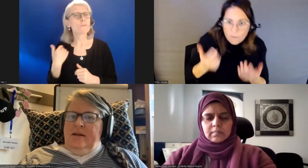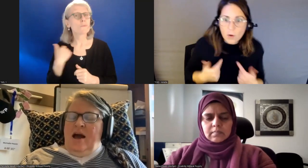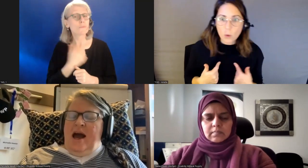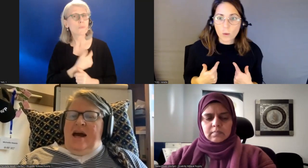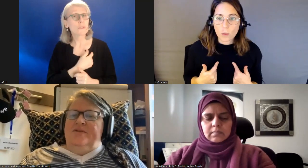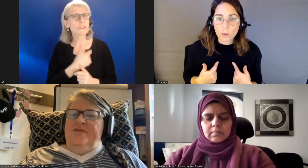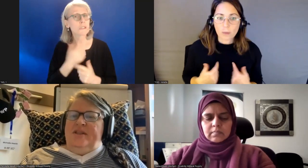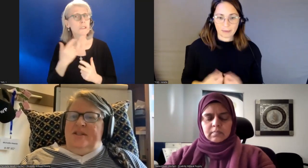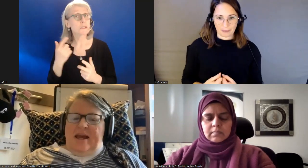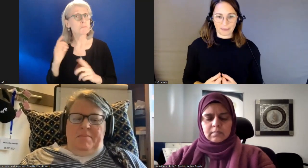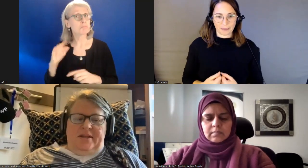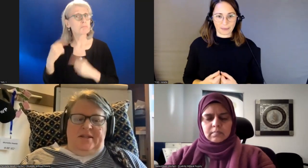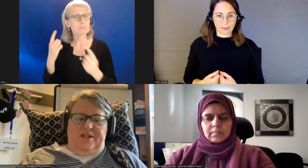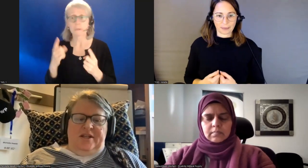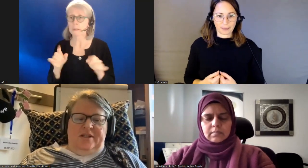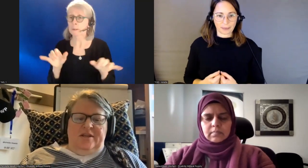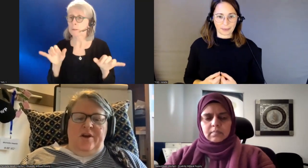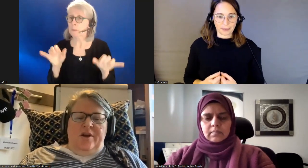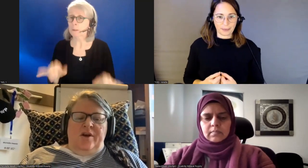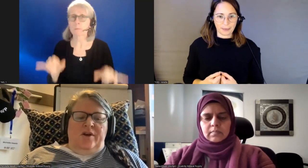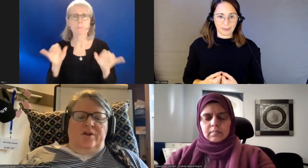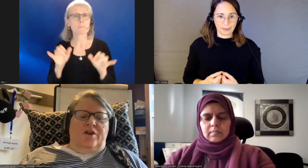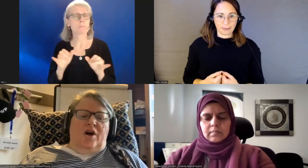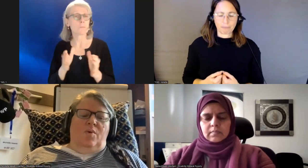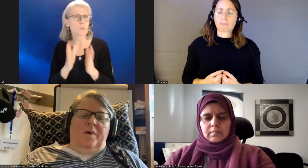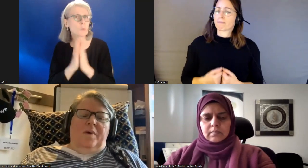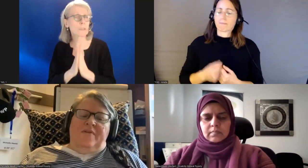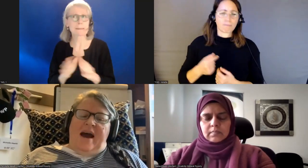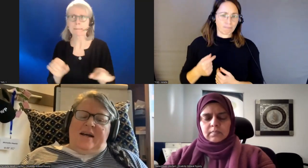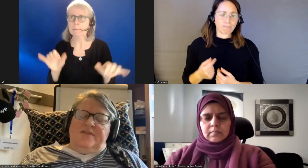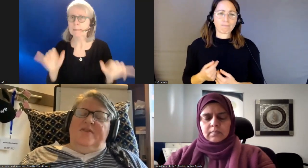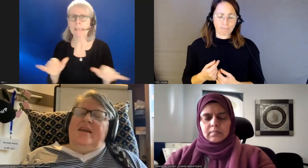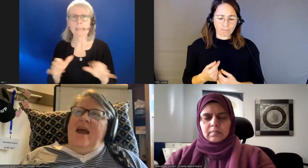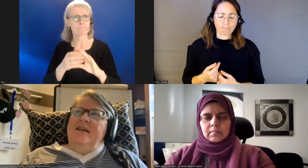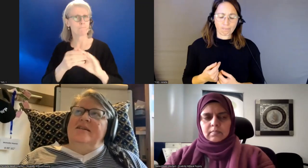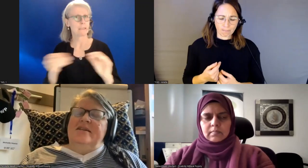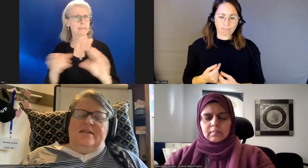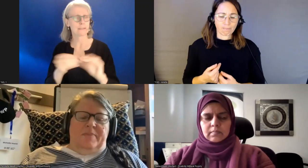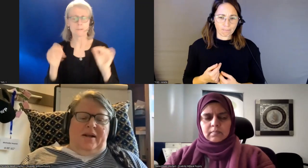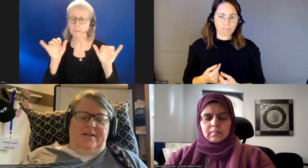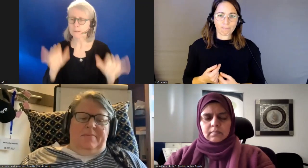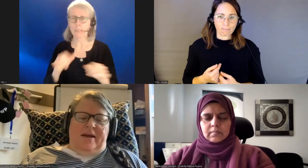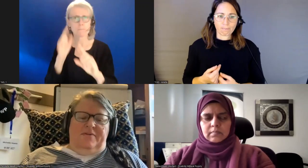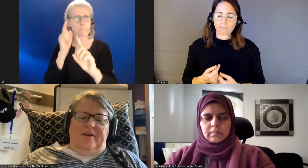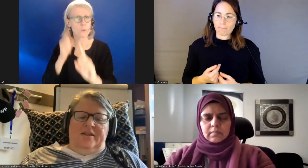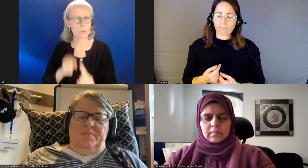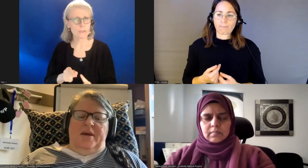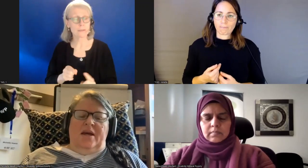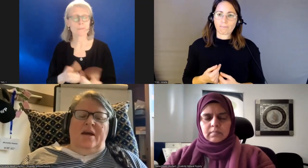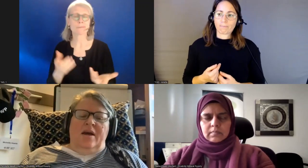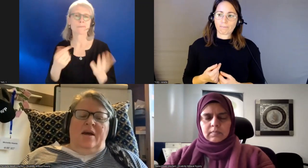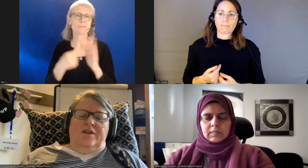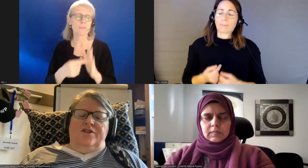consistently asked for the same messages. So we have asked for the Canada Disability